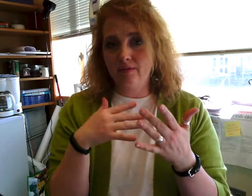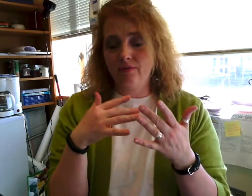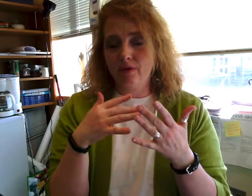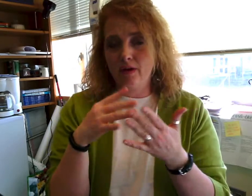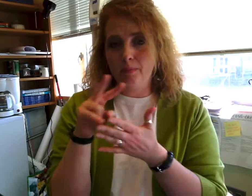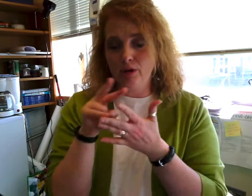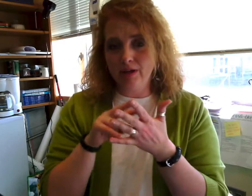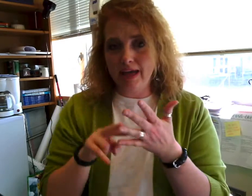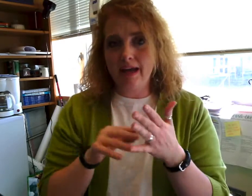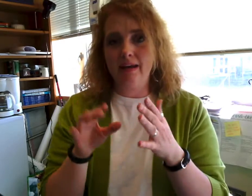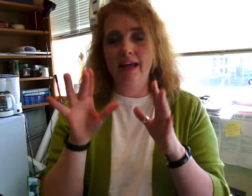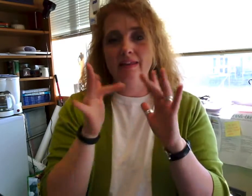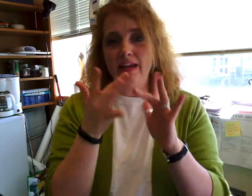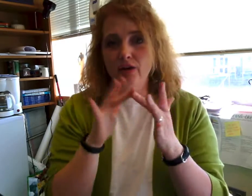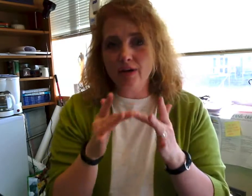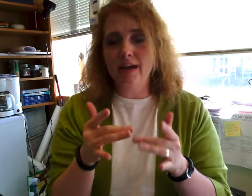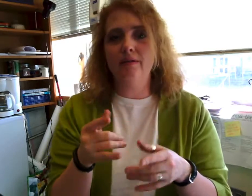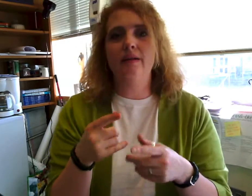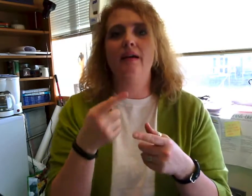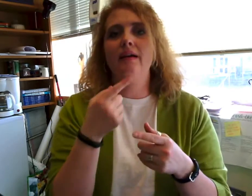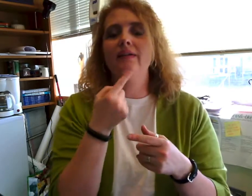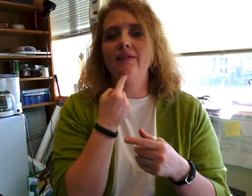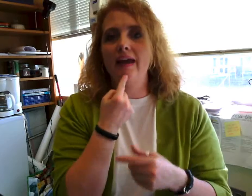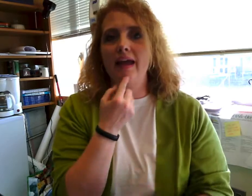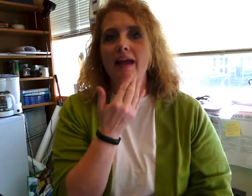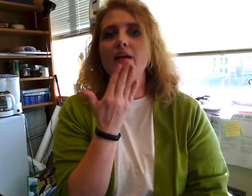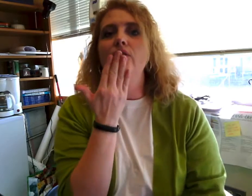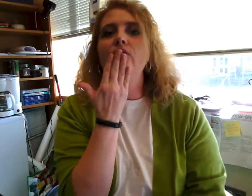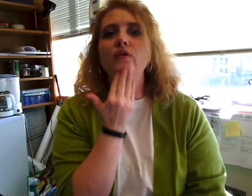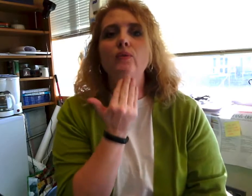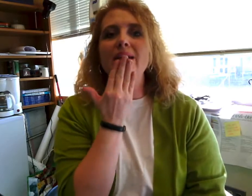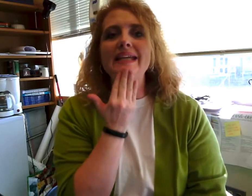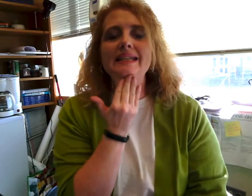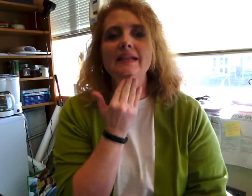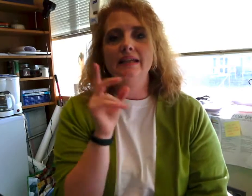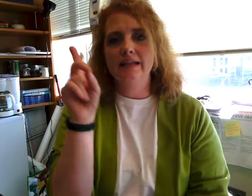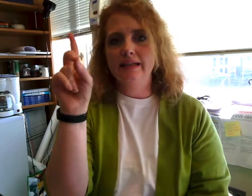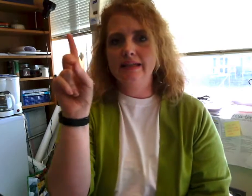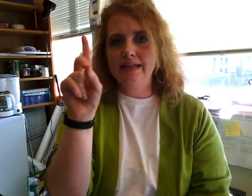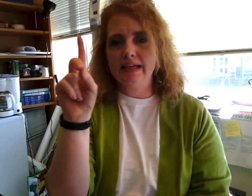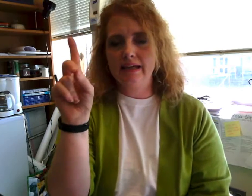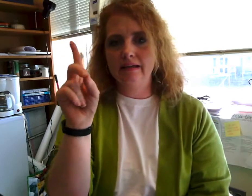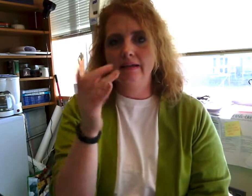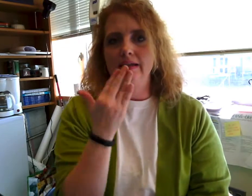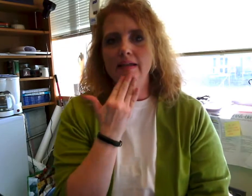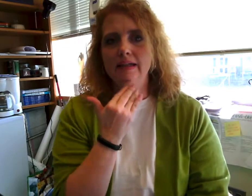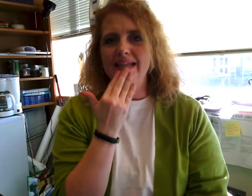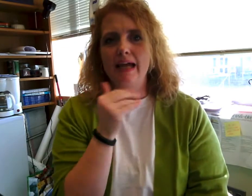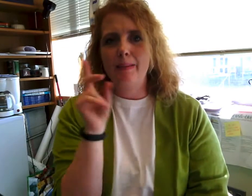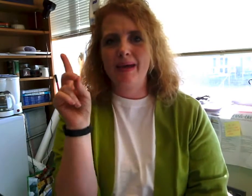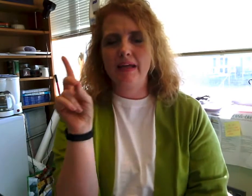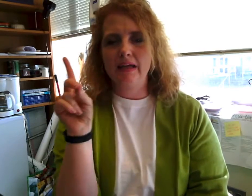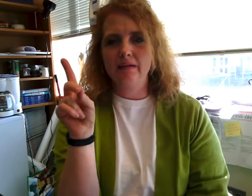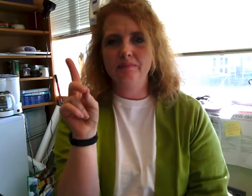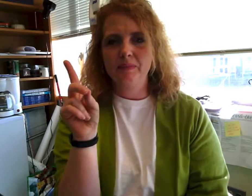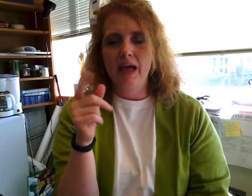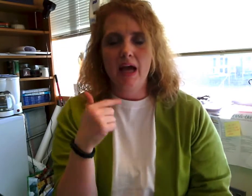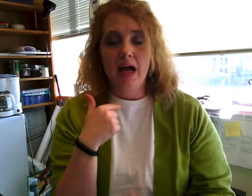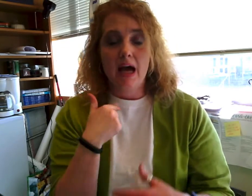I've been looking at and the internet say sweet D, diabetic.